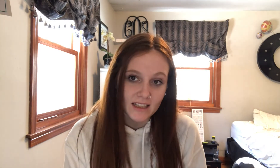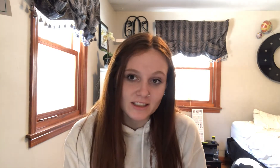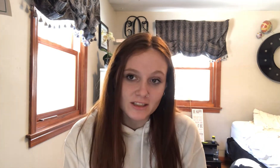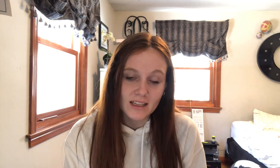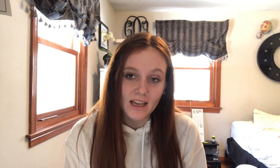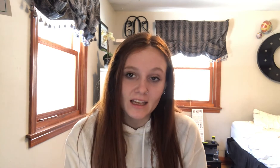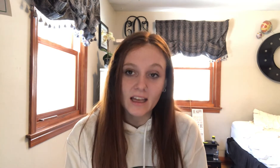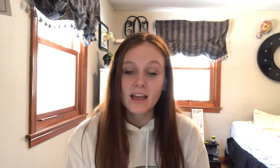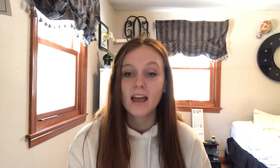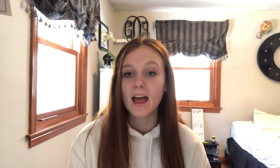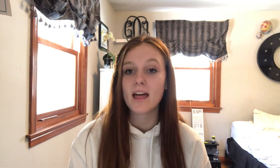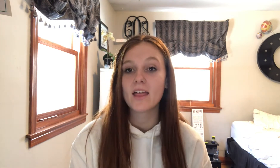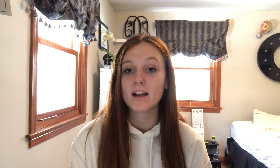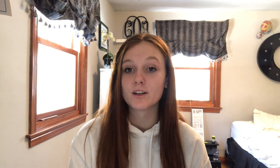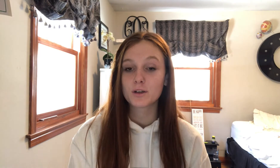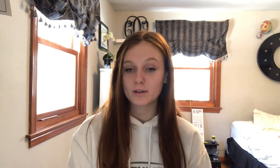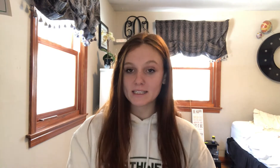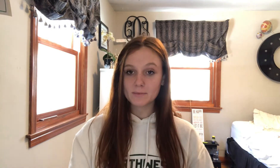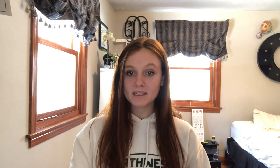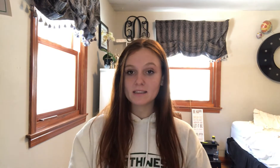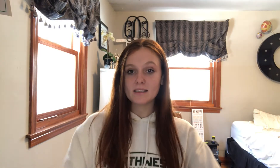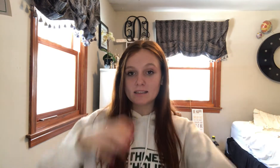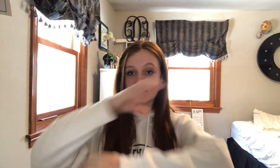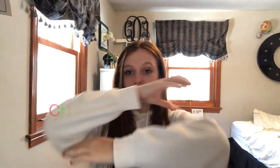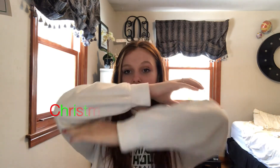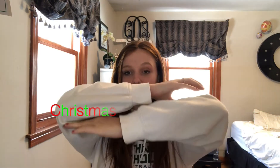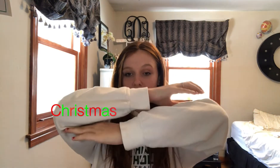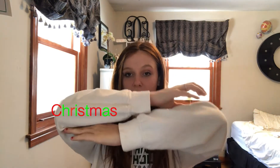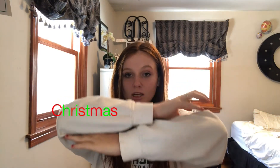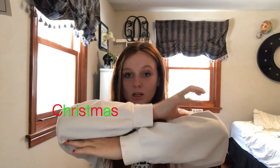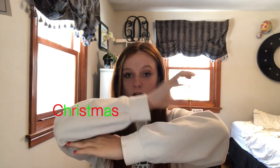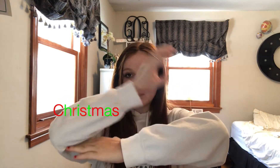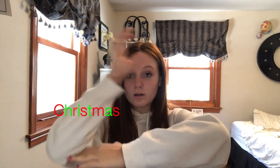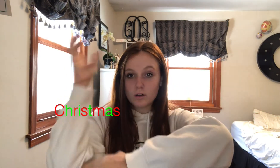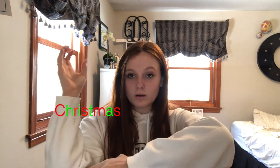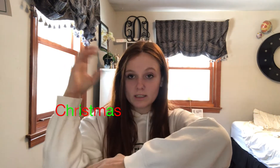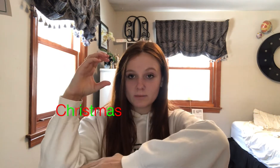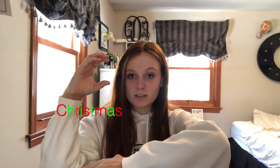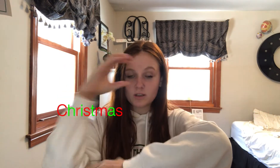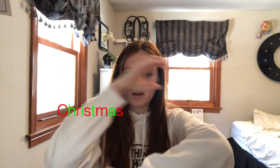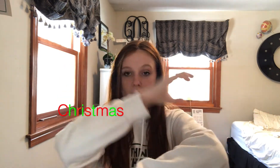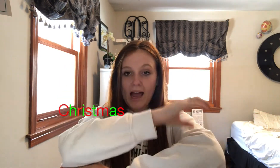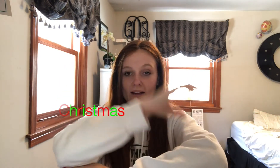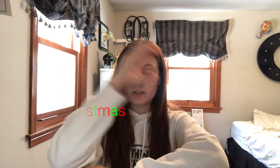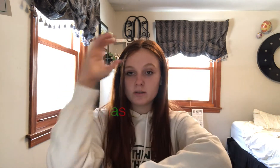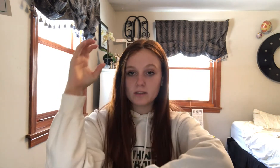you're saying. And then Christmas is Christmas. You have to do the